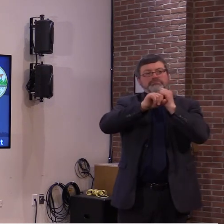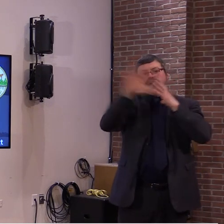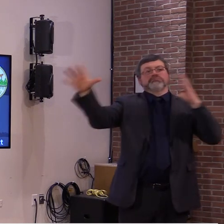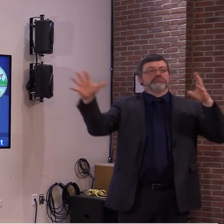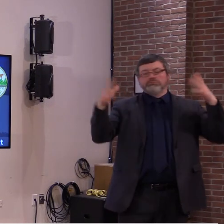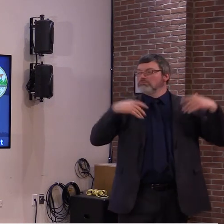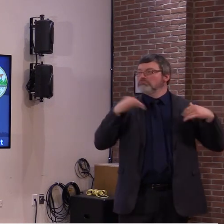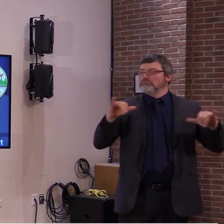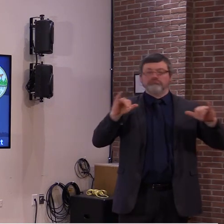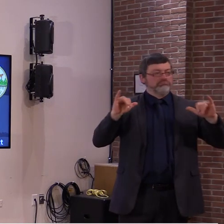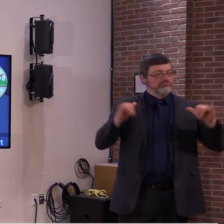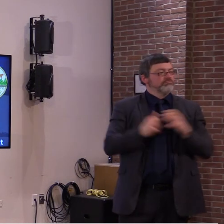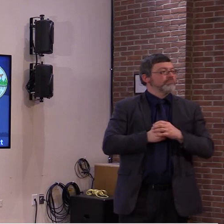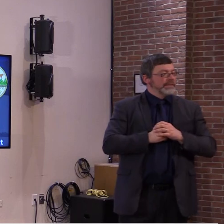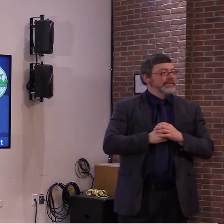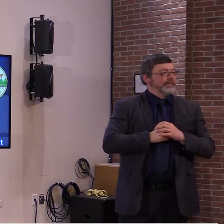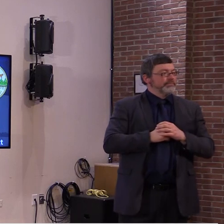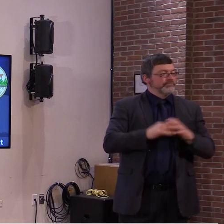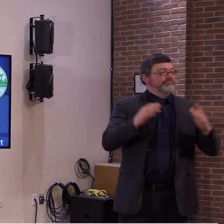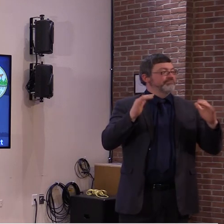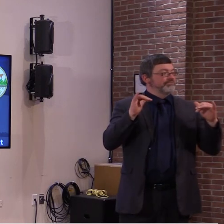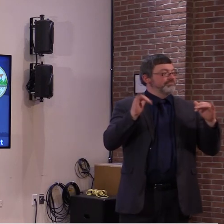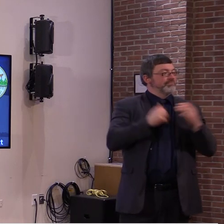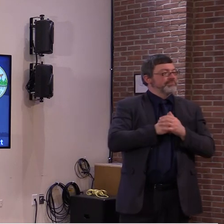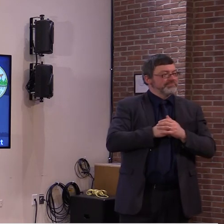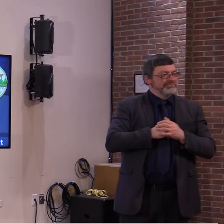Aaron, BT Digger.